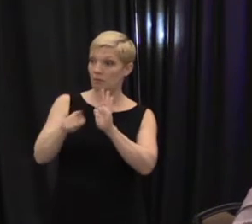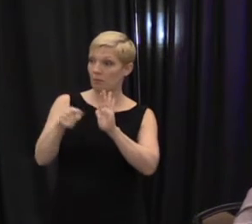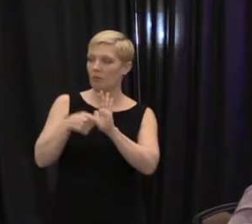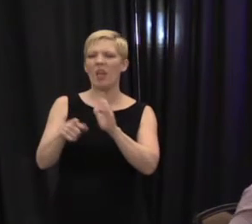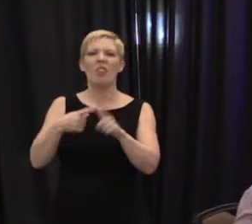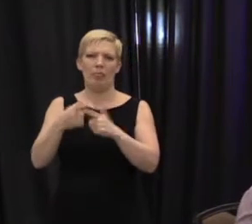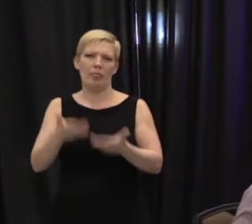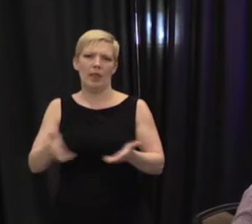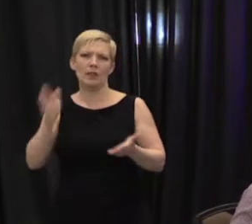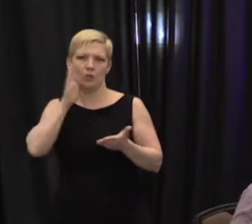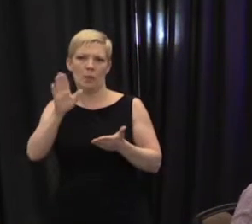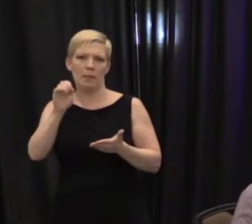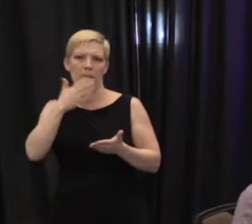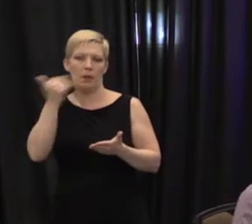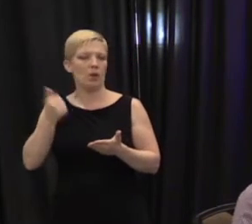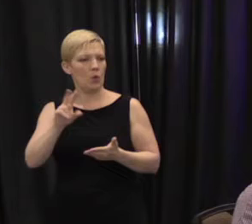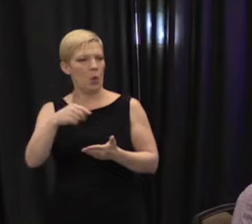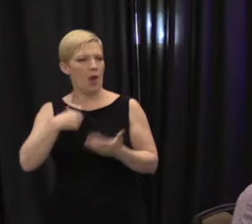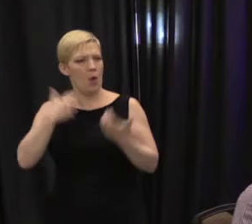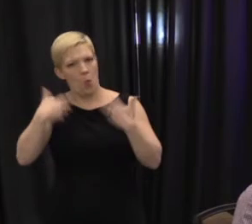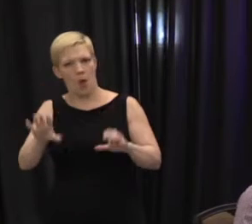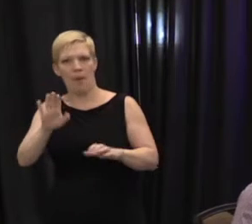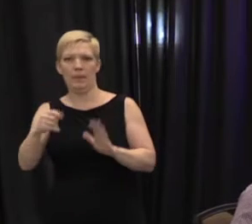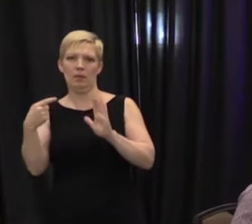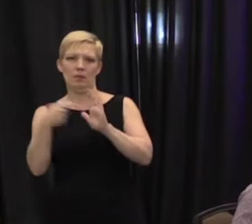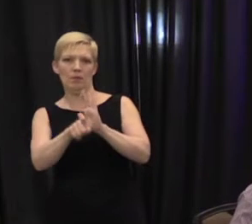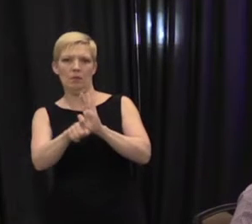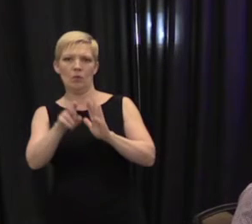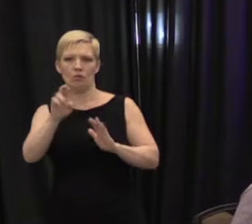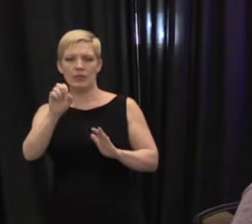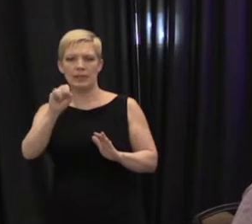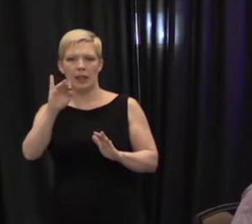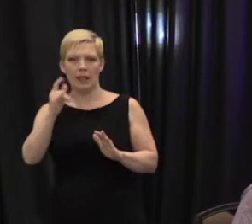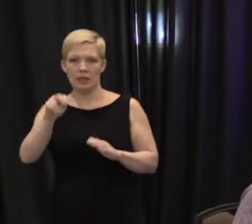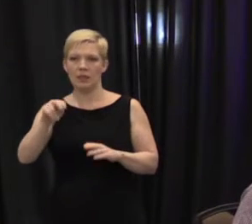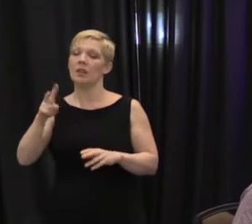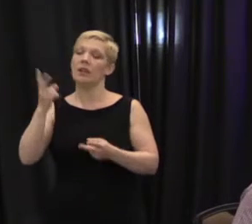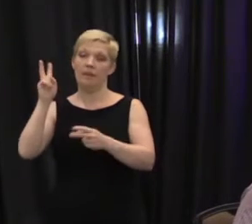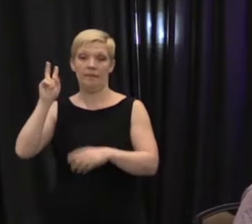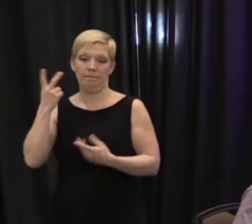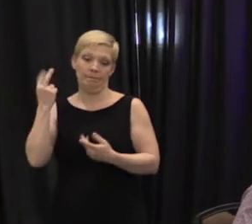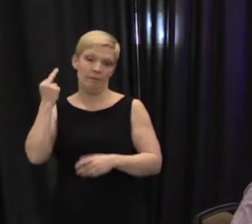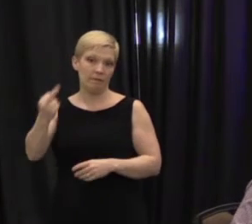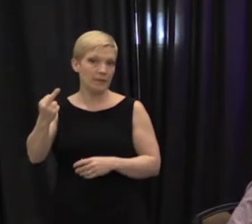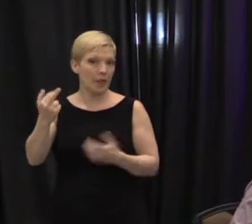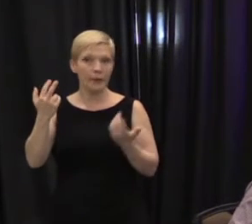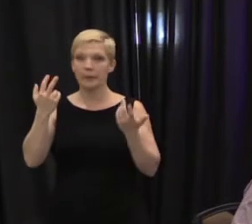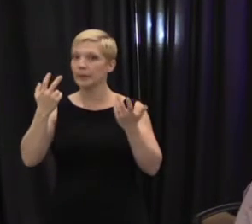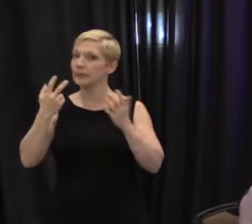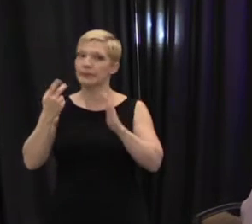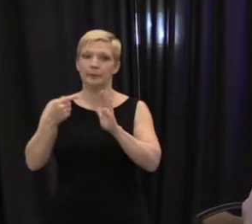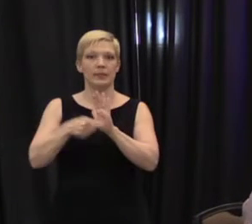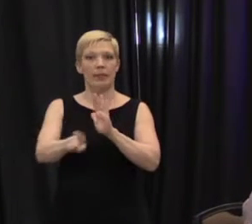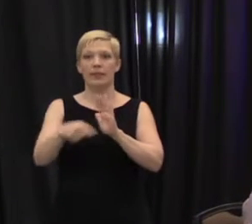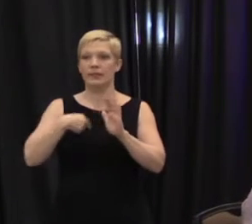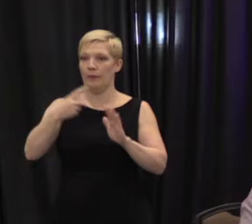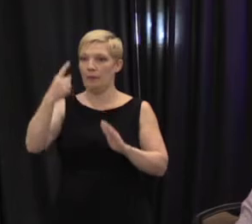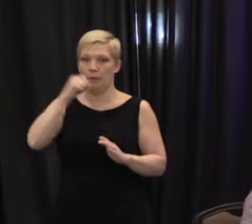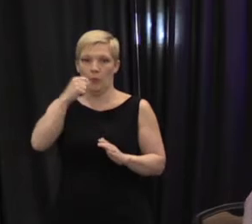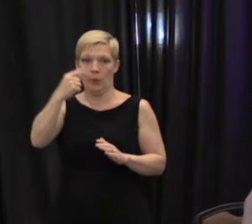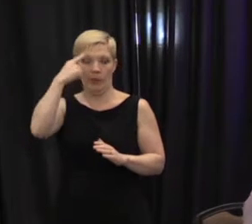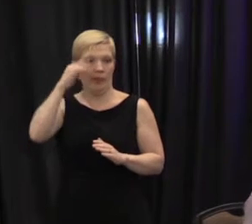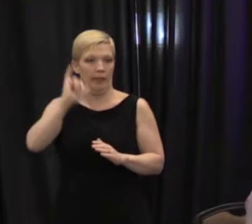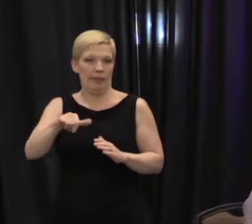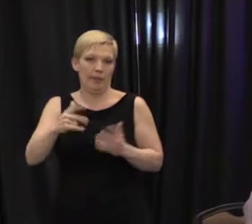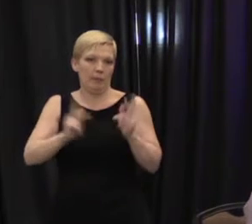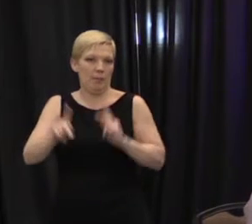things would be better. I don't want to be resilient. And so, don't excuse my language, but fuck resilience. I don't think people need to be resilient. People need to